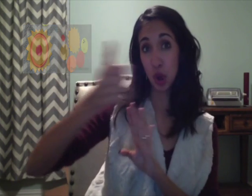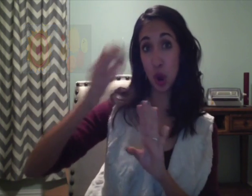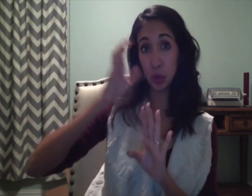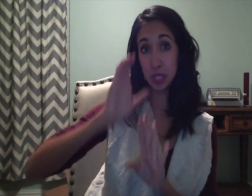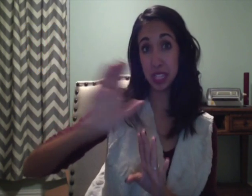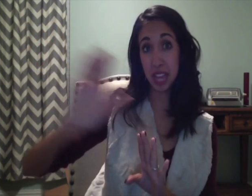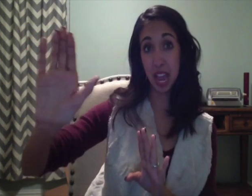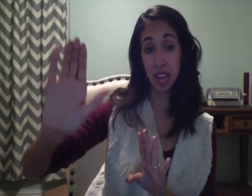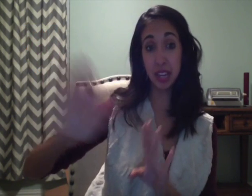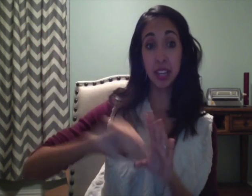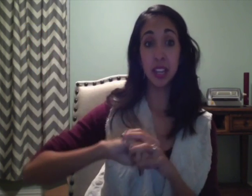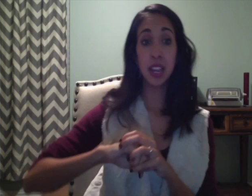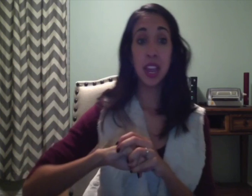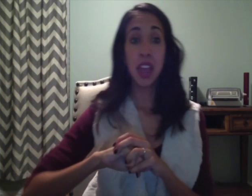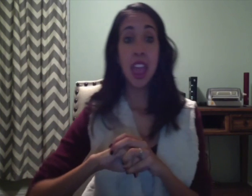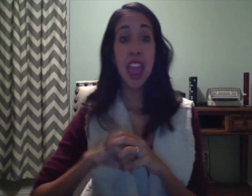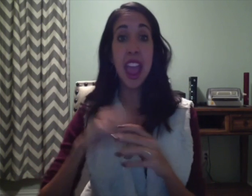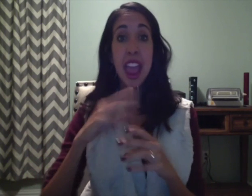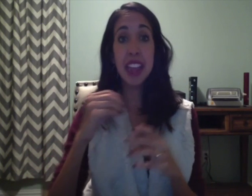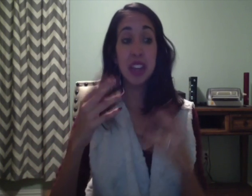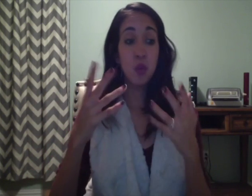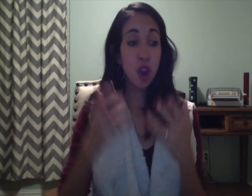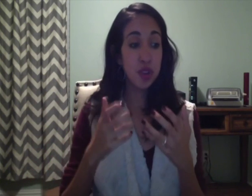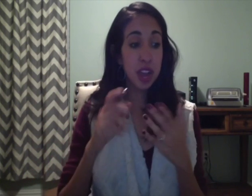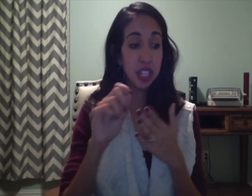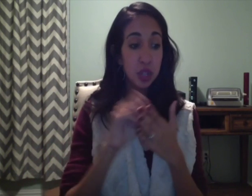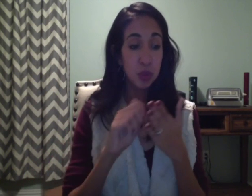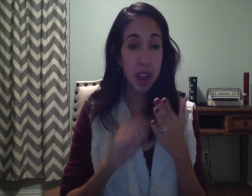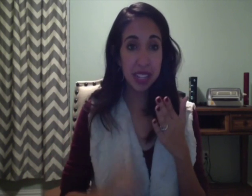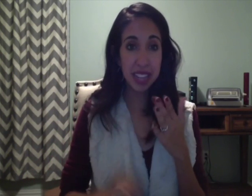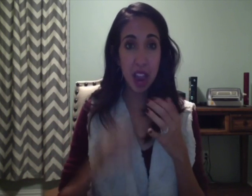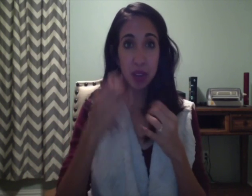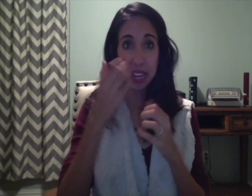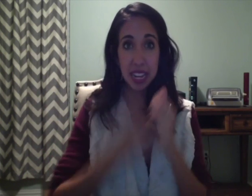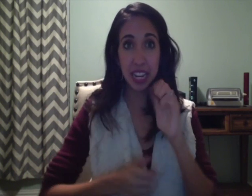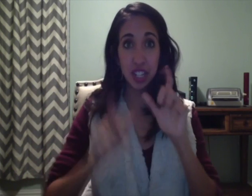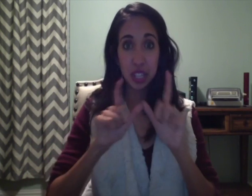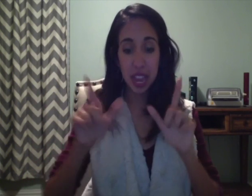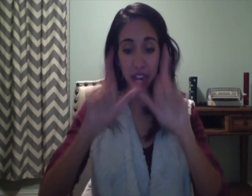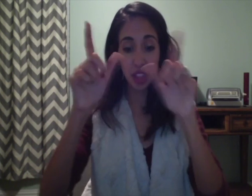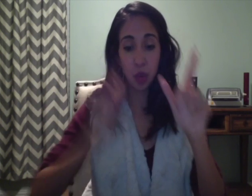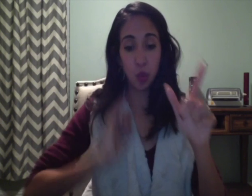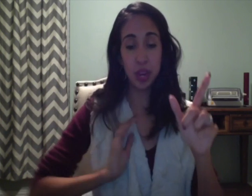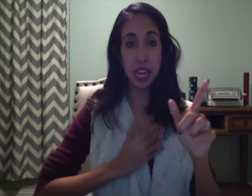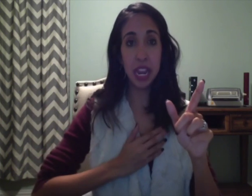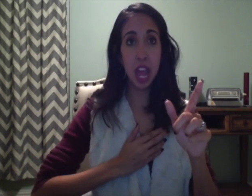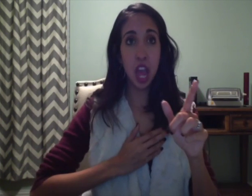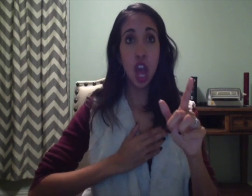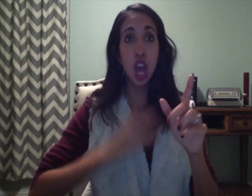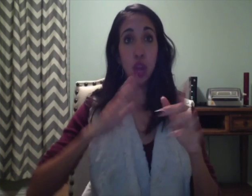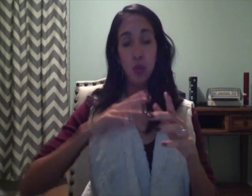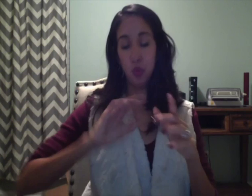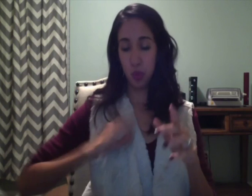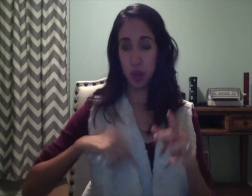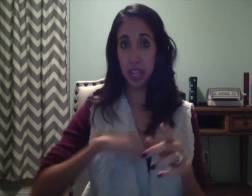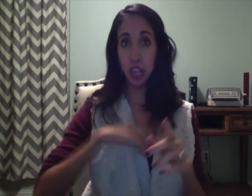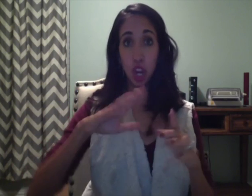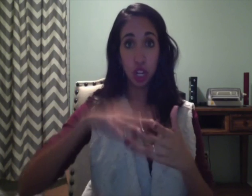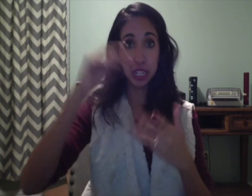own sun. And I want you guys to write down each layer that we learned